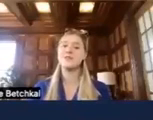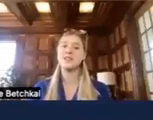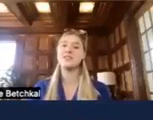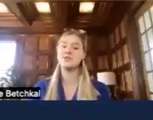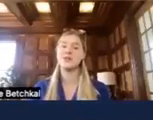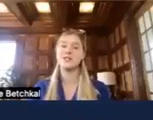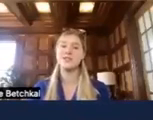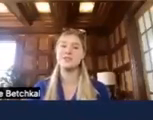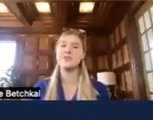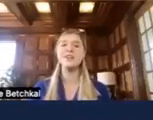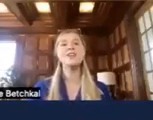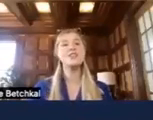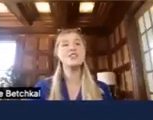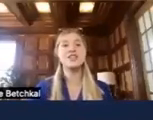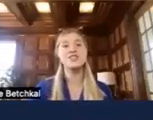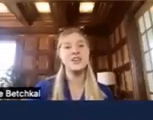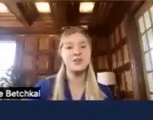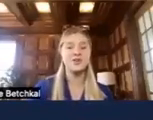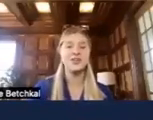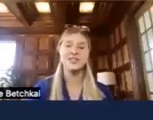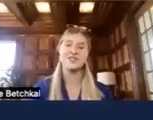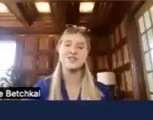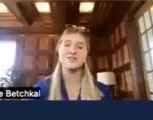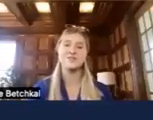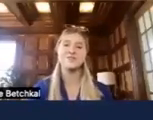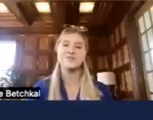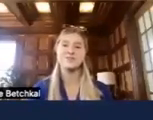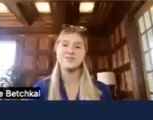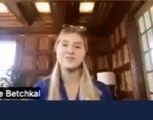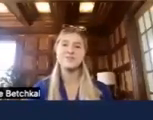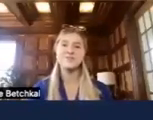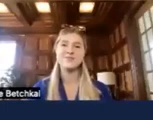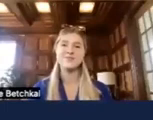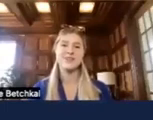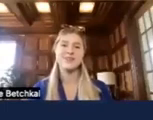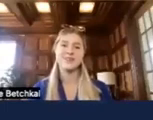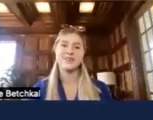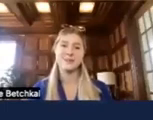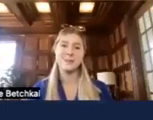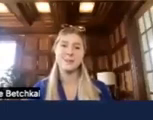from 2015 to 2022, changes under COVID conditions.